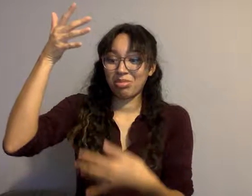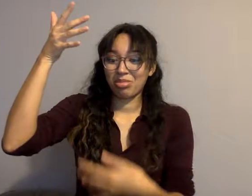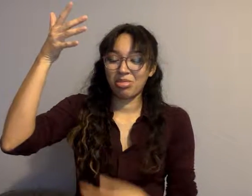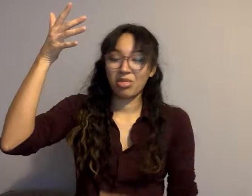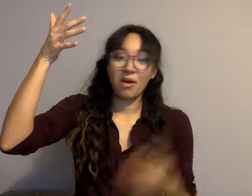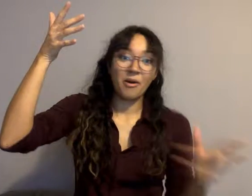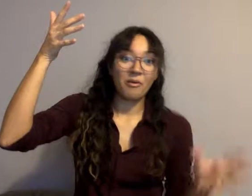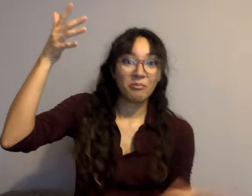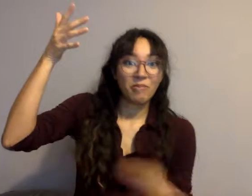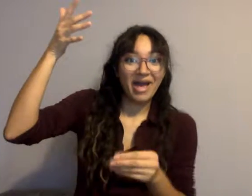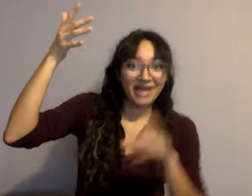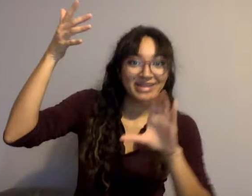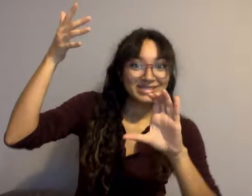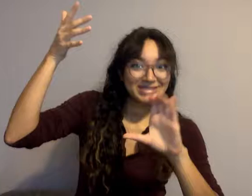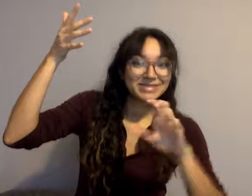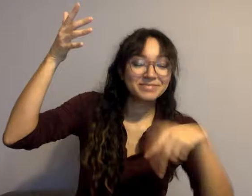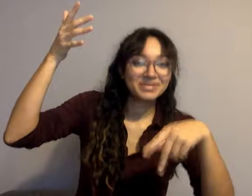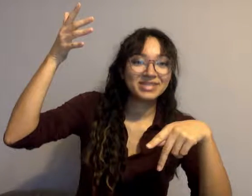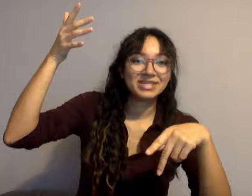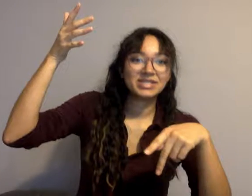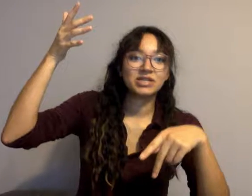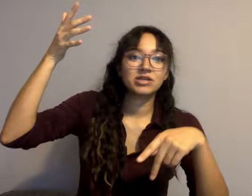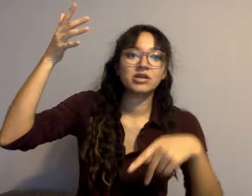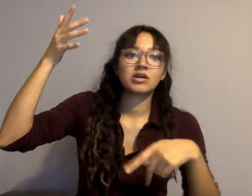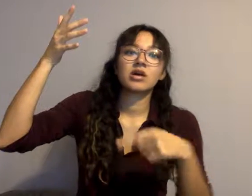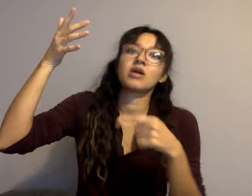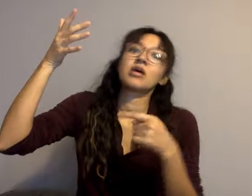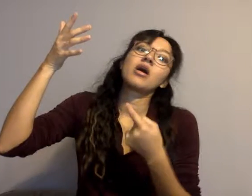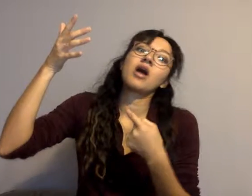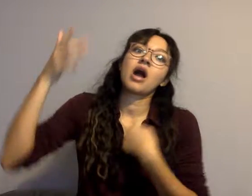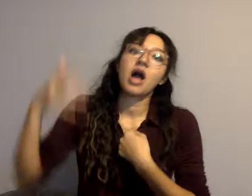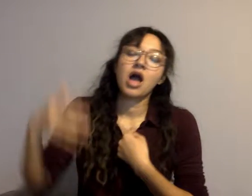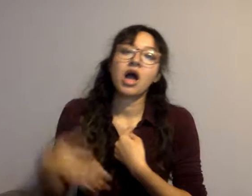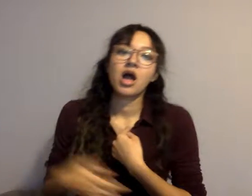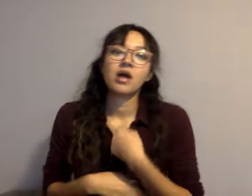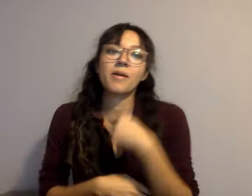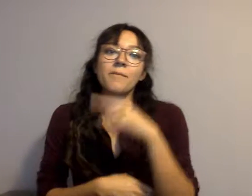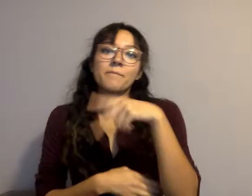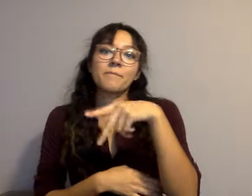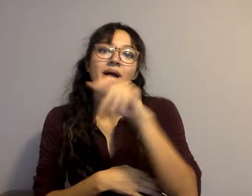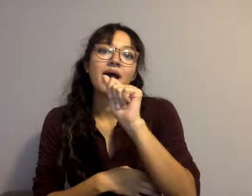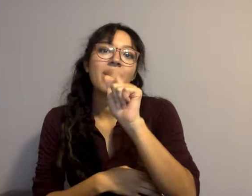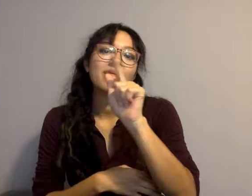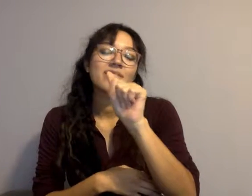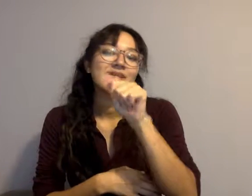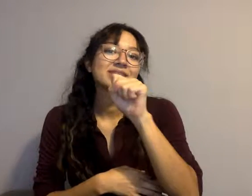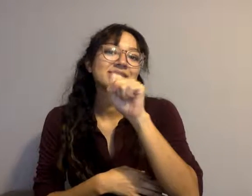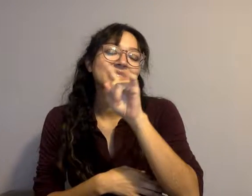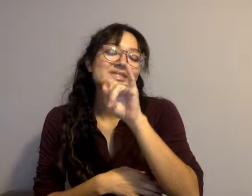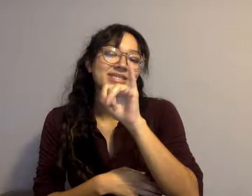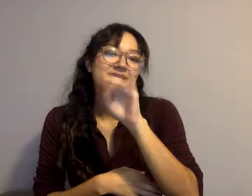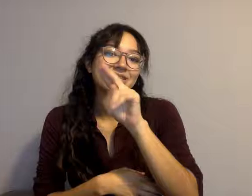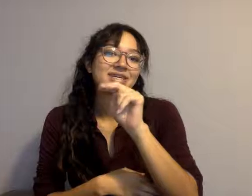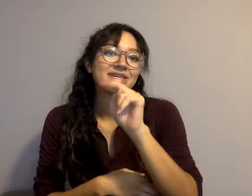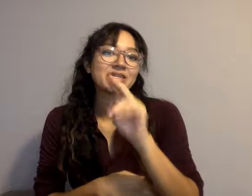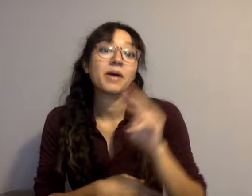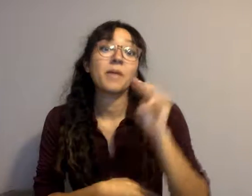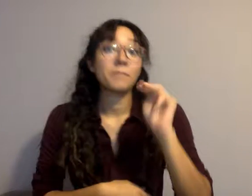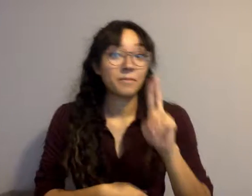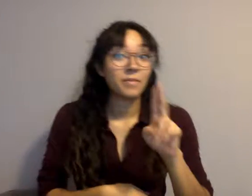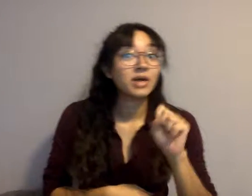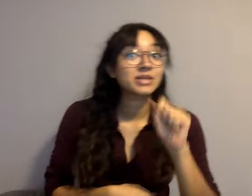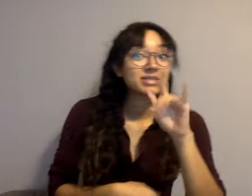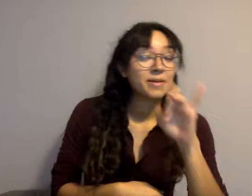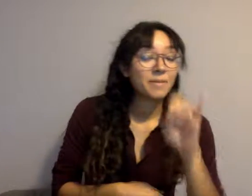an oppression Olympics, I would win the gold medal. I'm Palestinian, Muslim, I'm female,